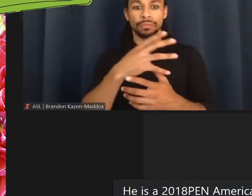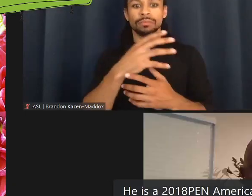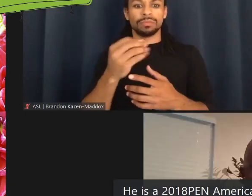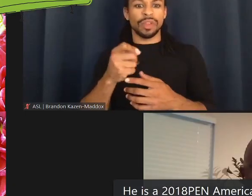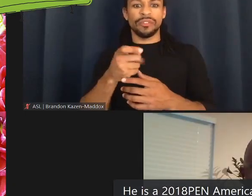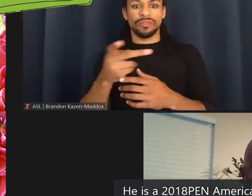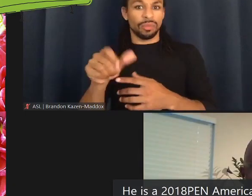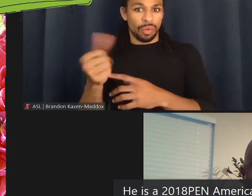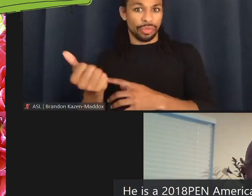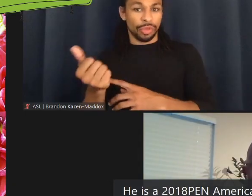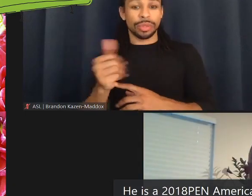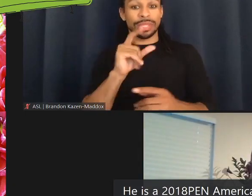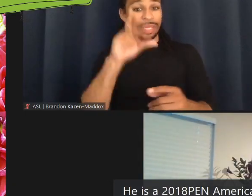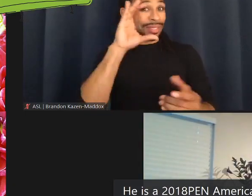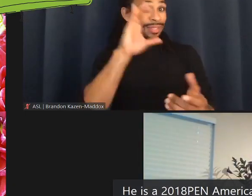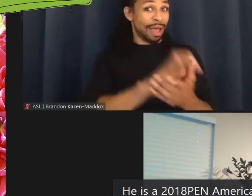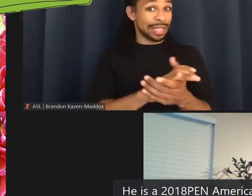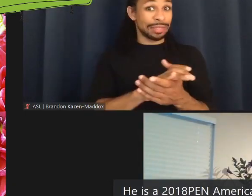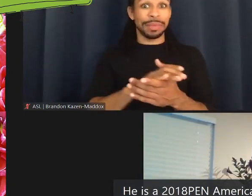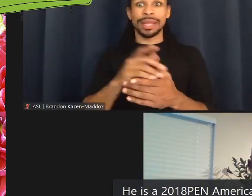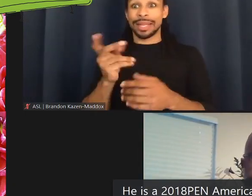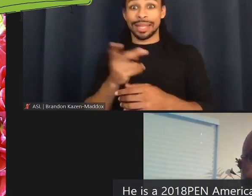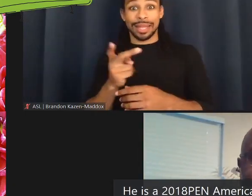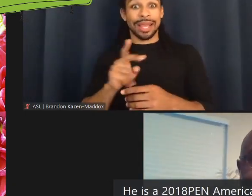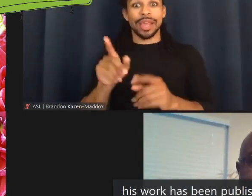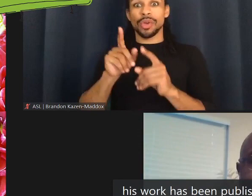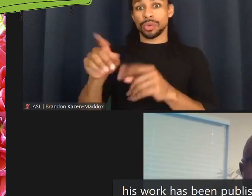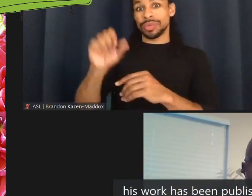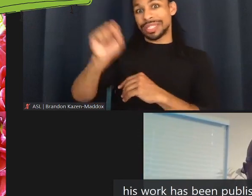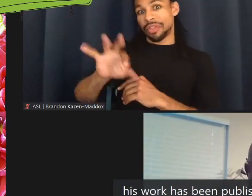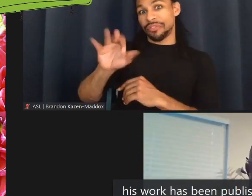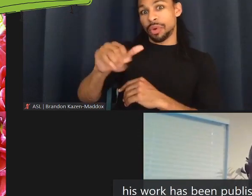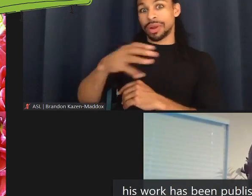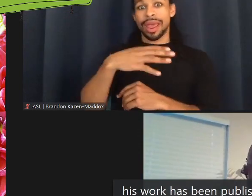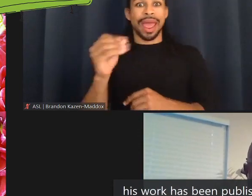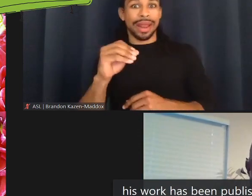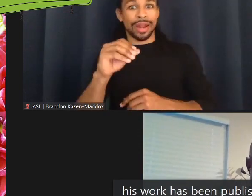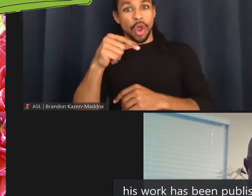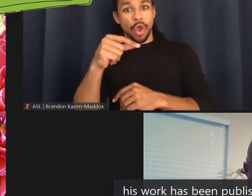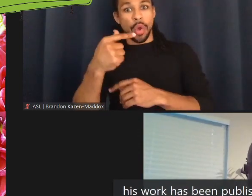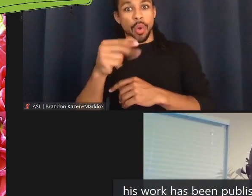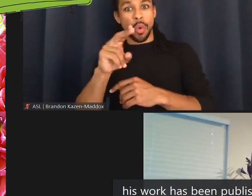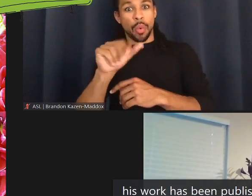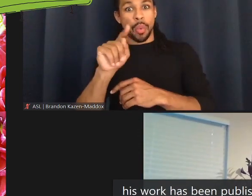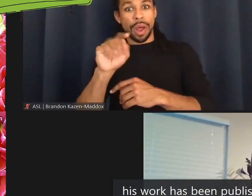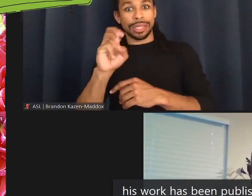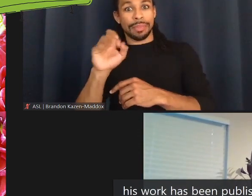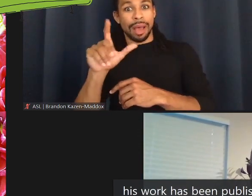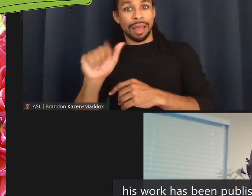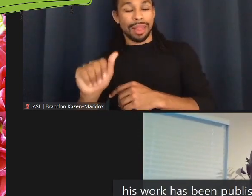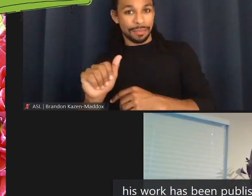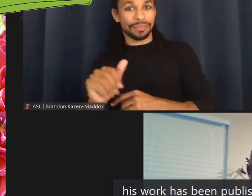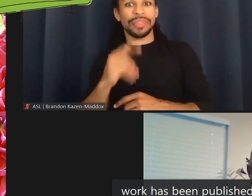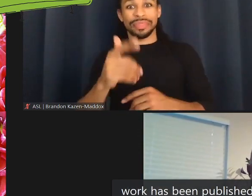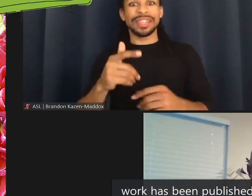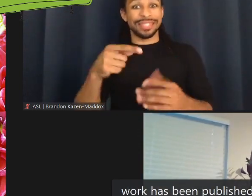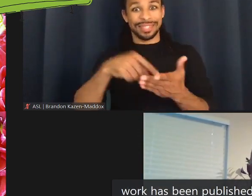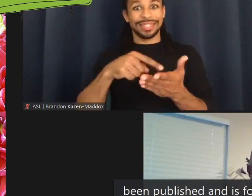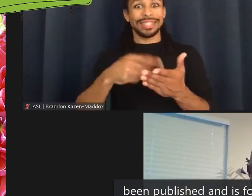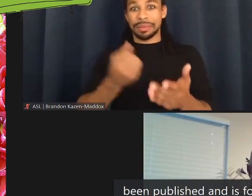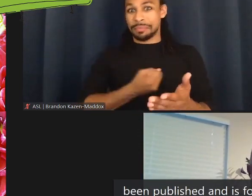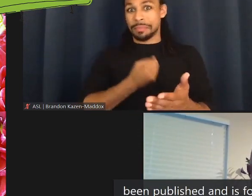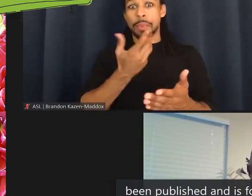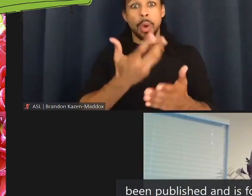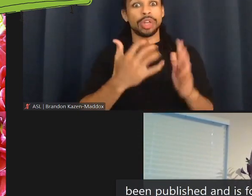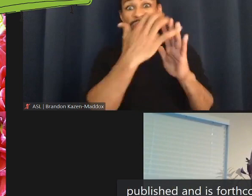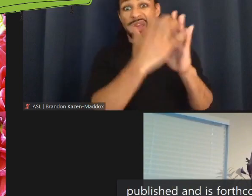South Florida and Guatemala, and his first collection of poems, entitled Original Kink, drops this fall from